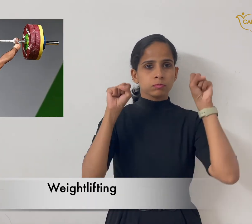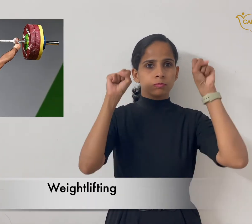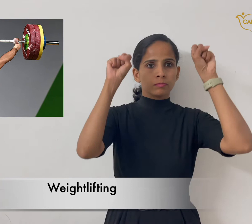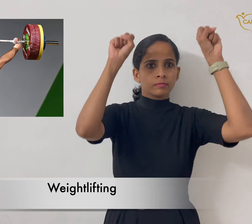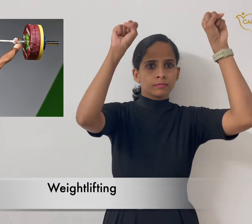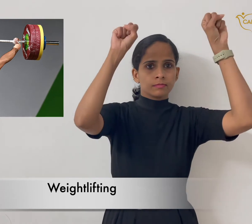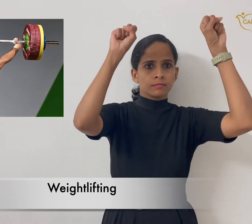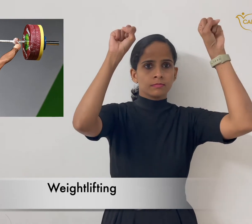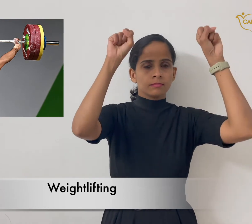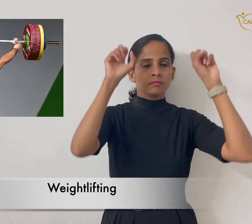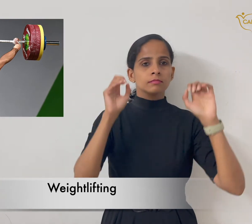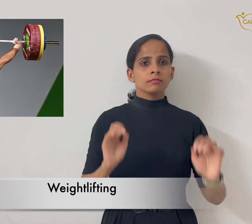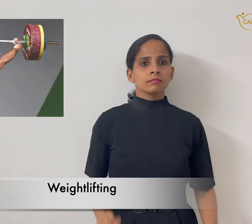Weightlifting.